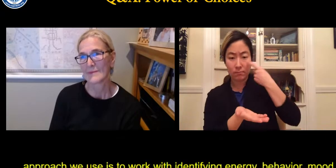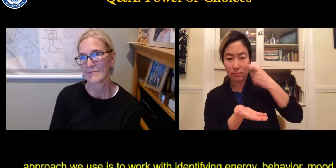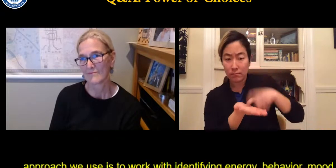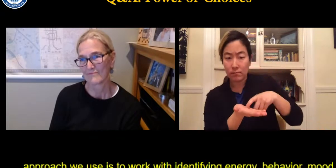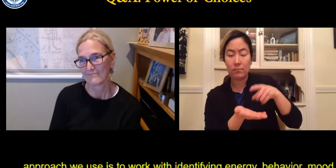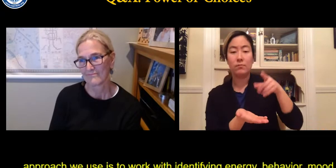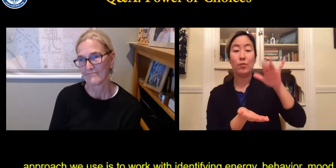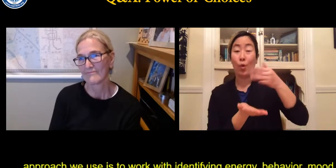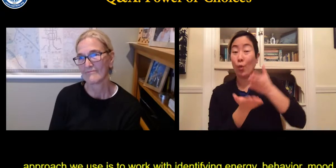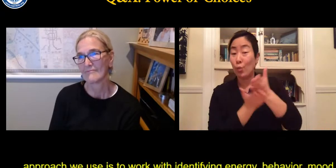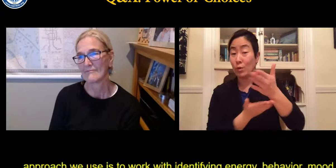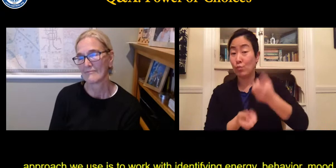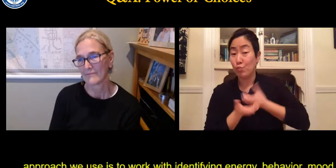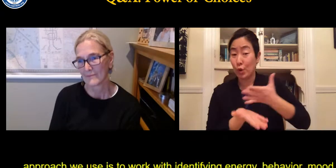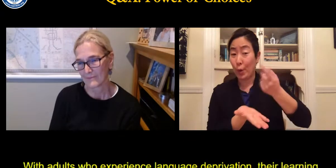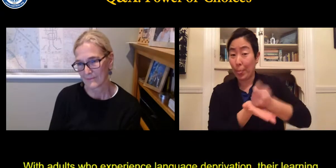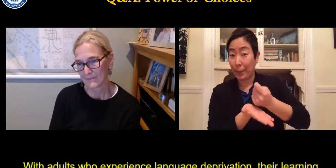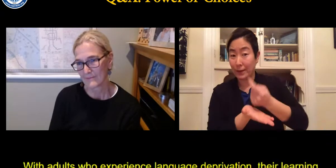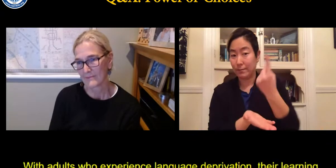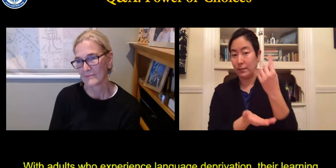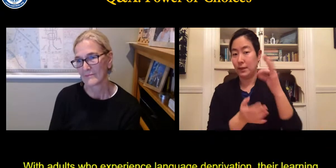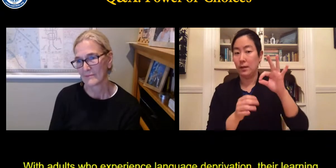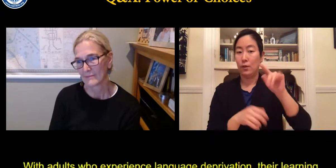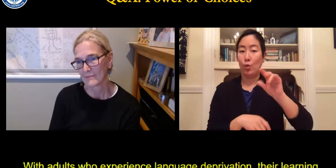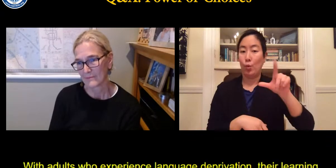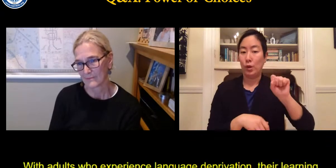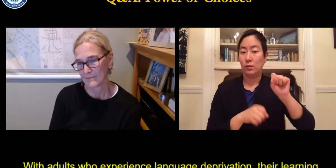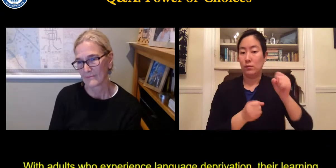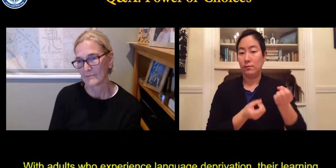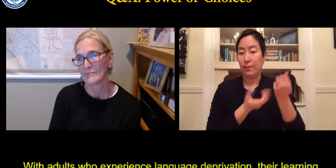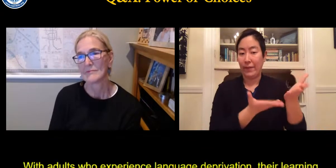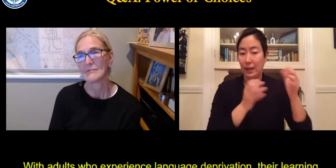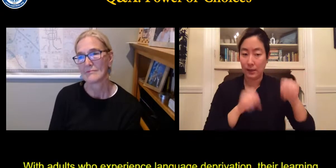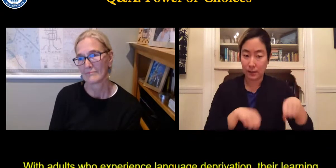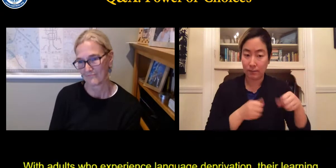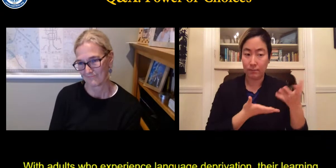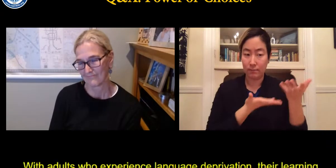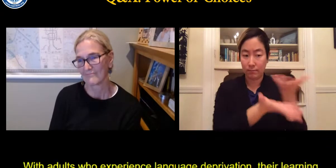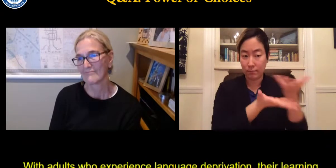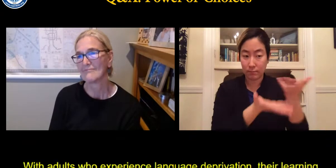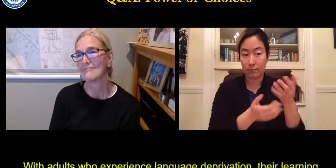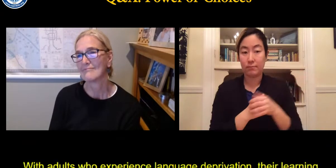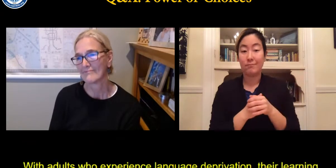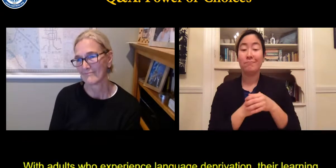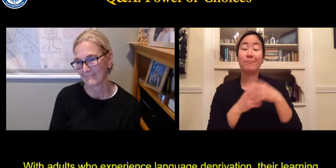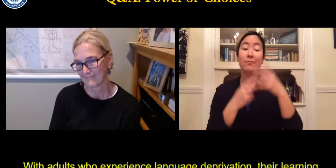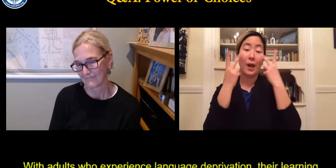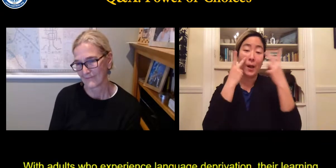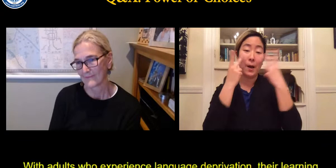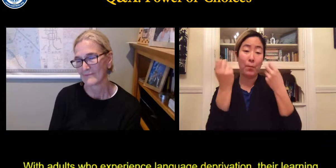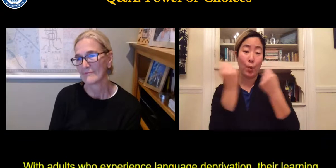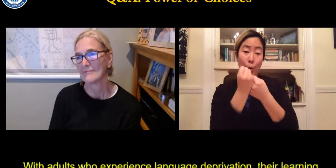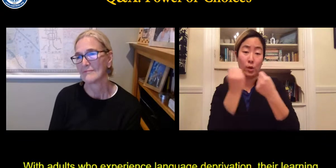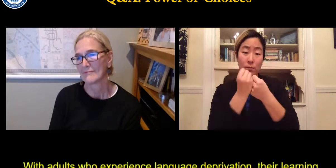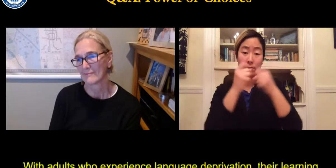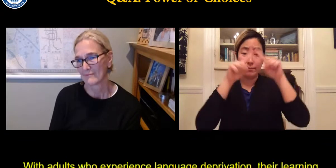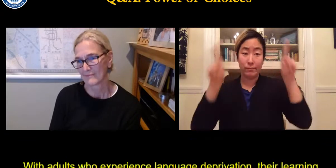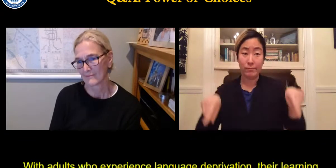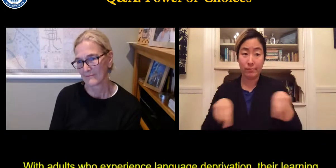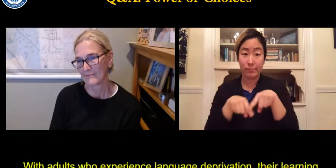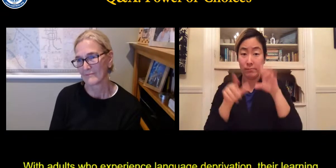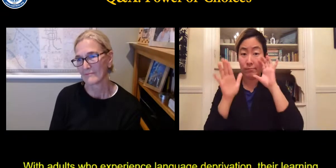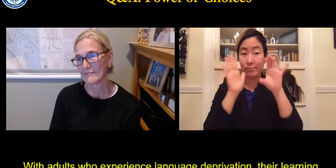what's important is to fit and meet them where they're at and fit into their needs. So that's where we need the extra tools like